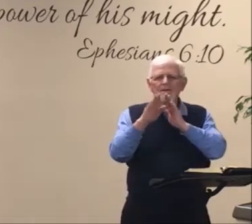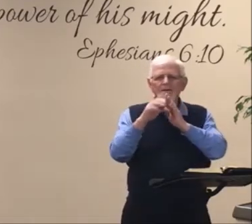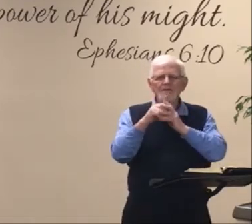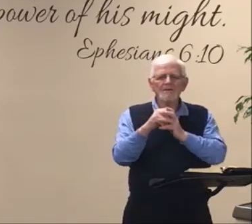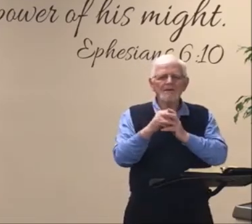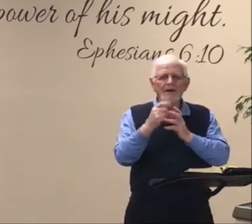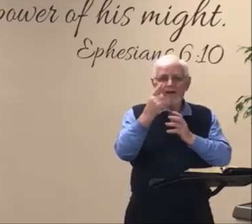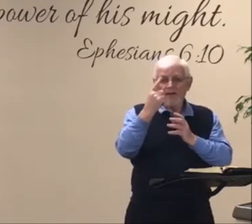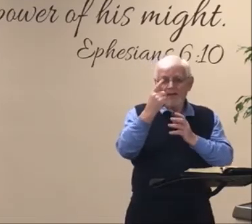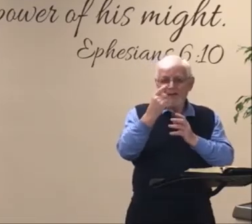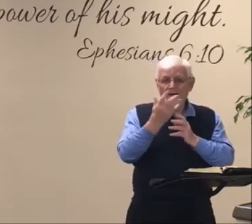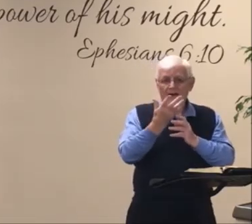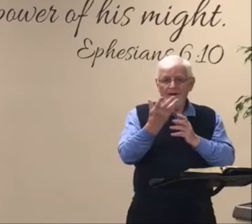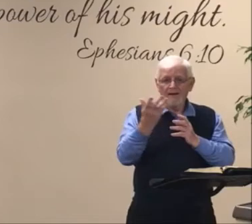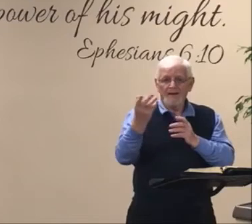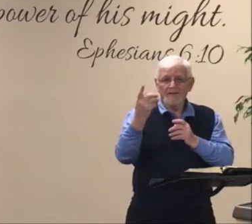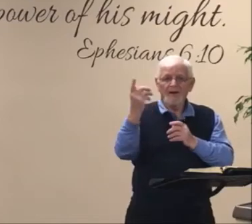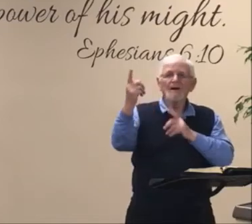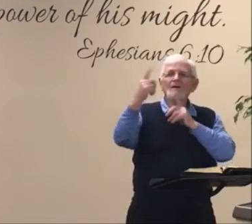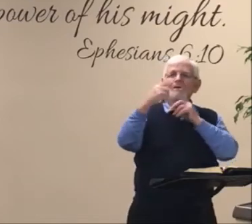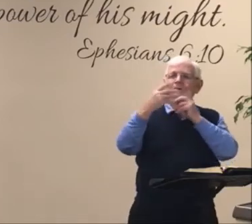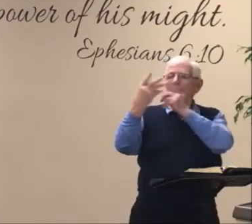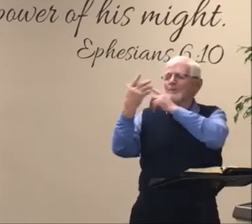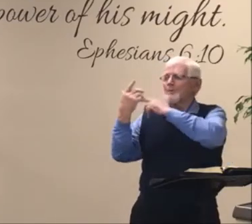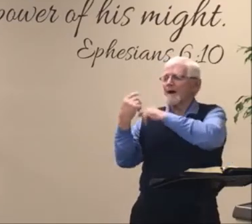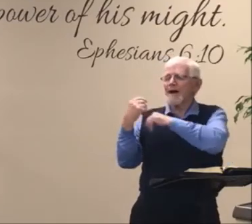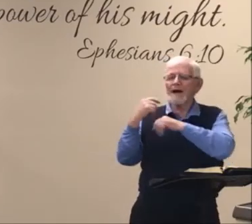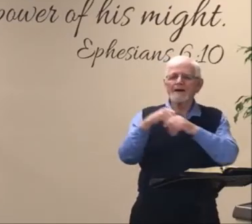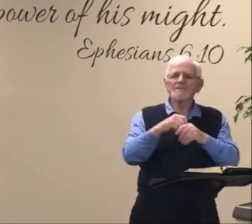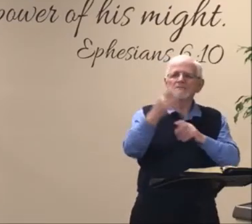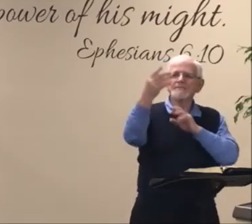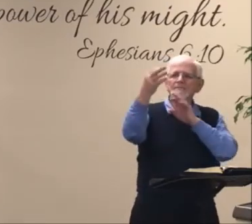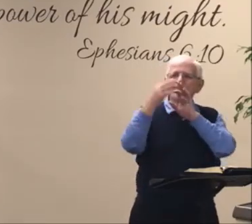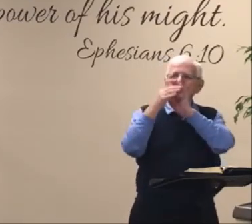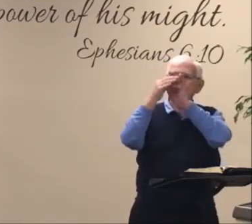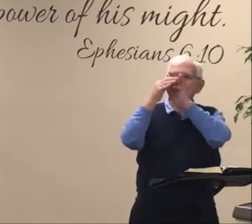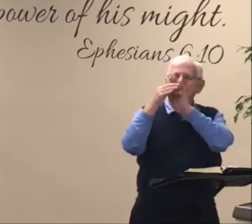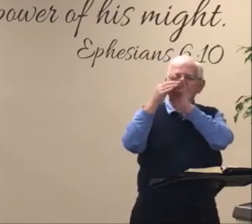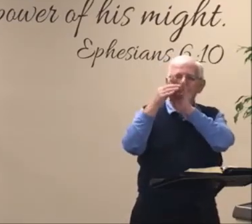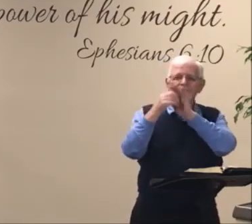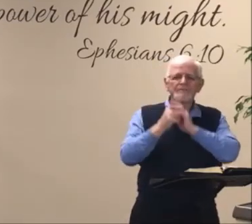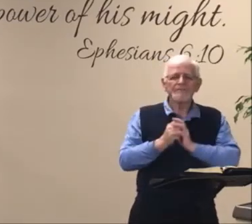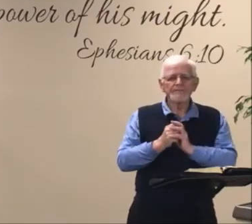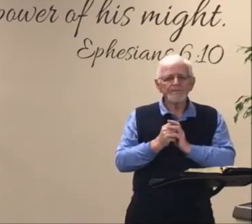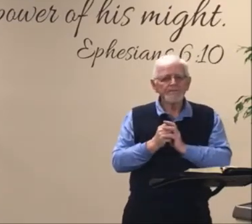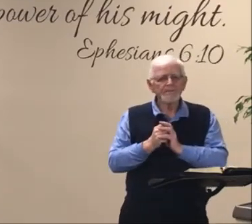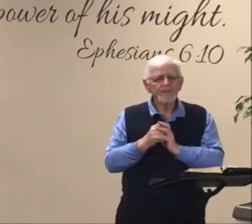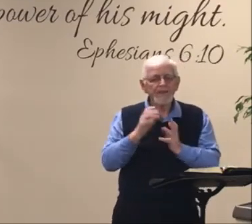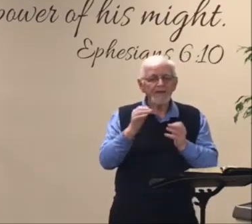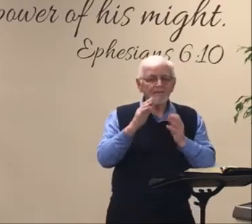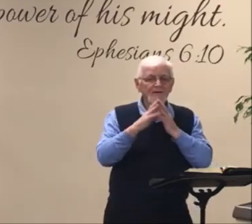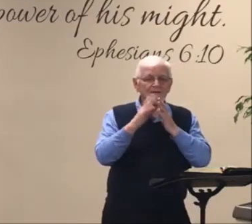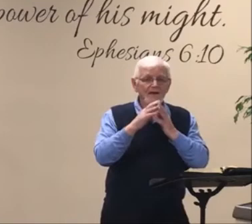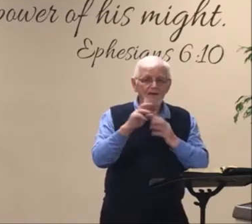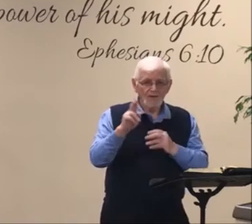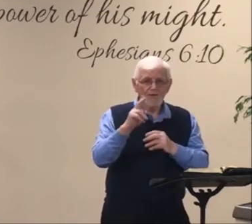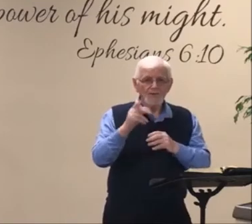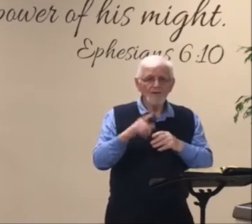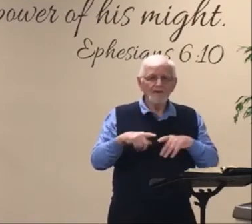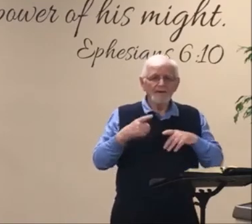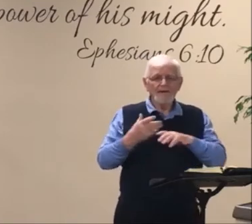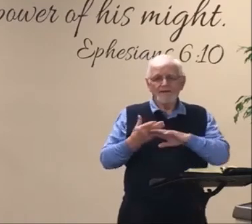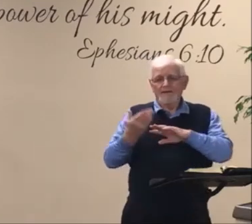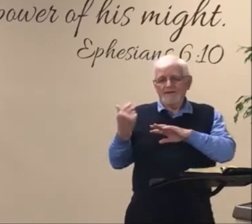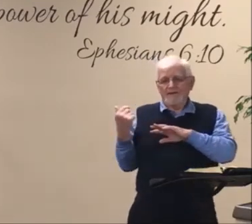thing I need to go back to, Lord. Whatever it is for you. Sometimes God puts different things on different people. If I'm in a town where I used to live, I like to go to a